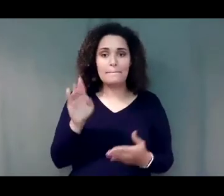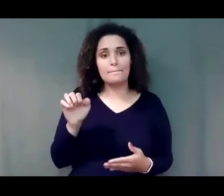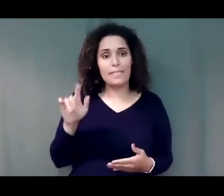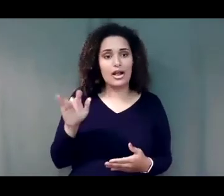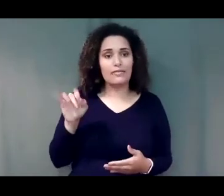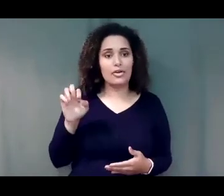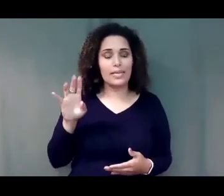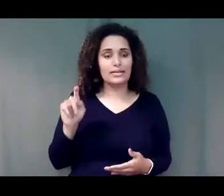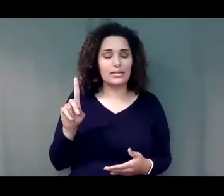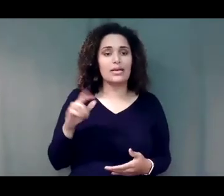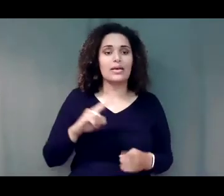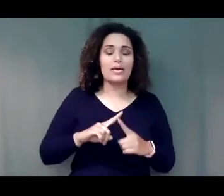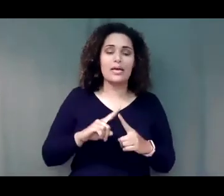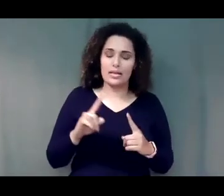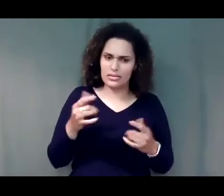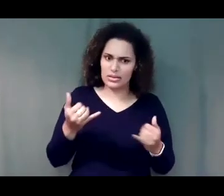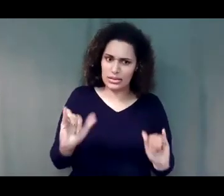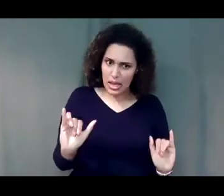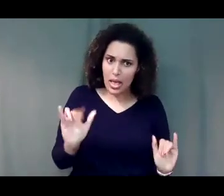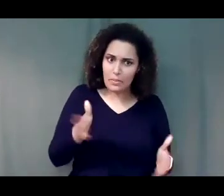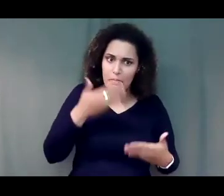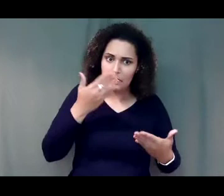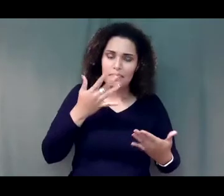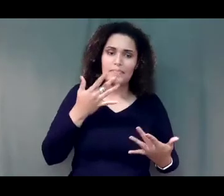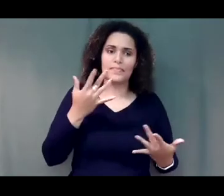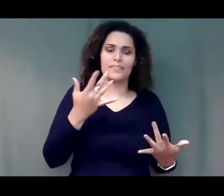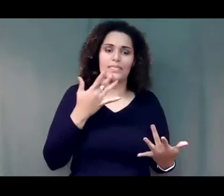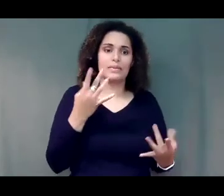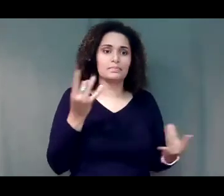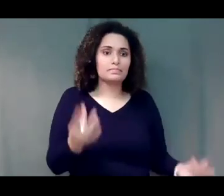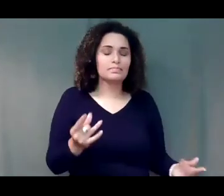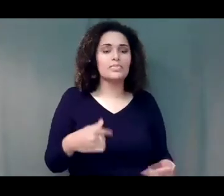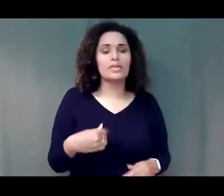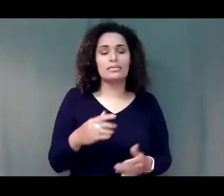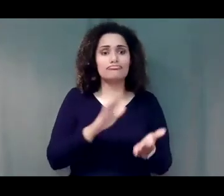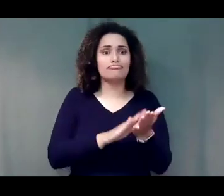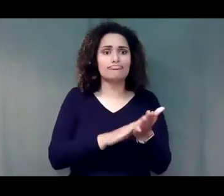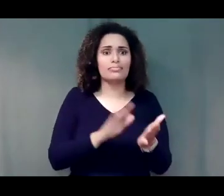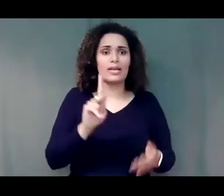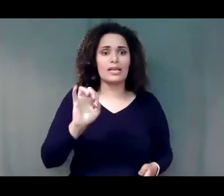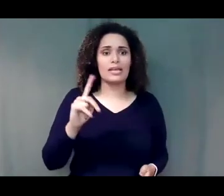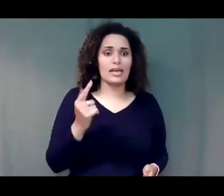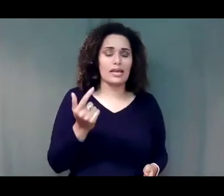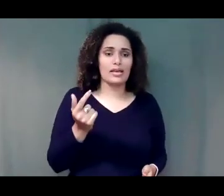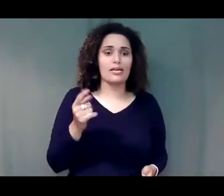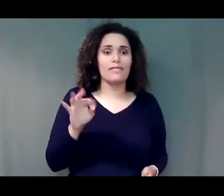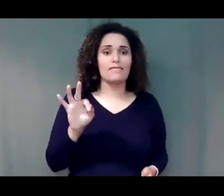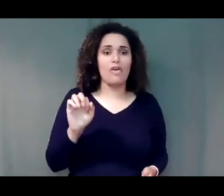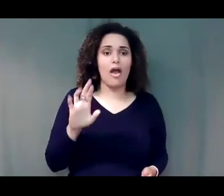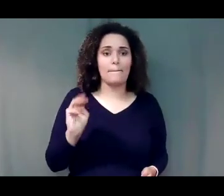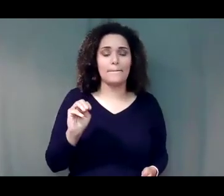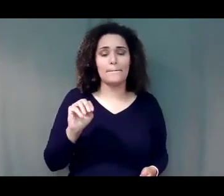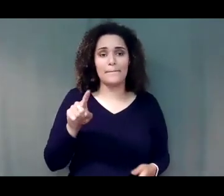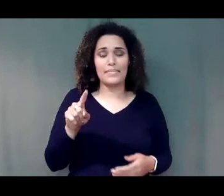had wonderful aromatics. I remember one, a shout out to our friends at King Farm down outside of Charlottesville. They made